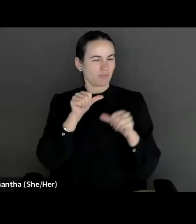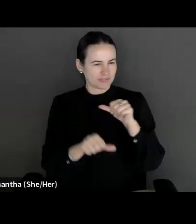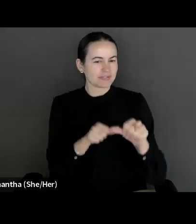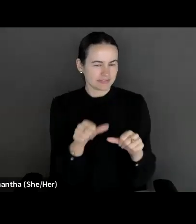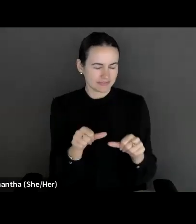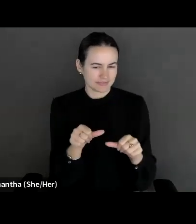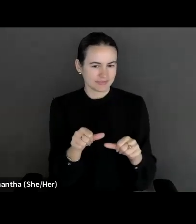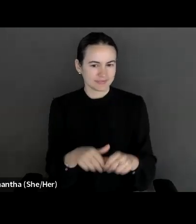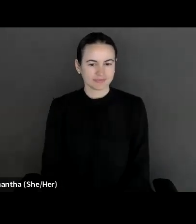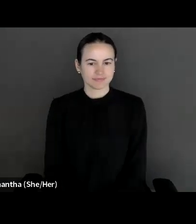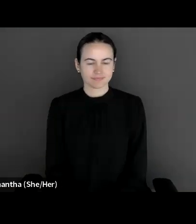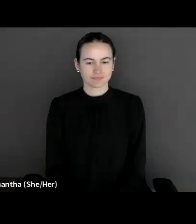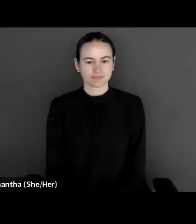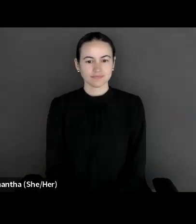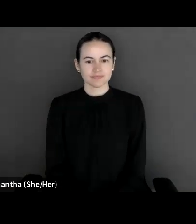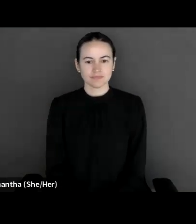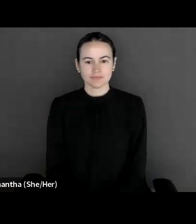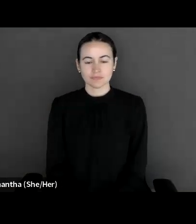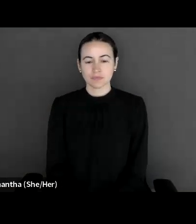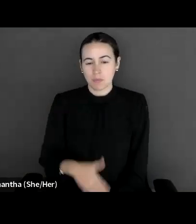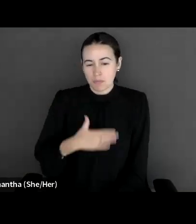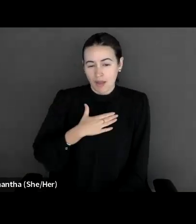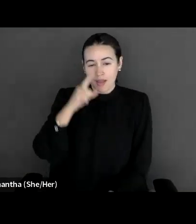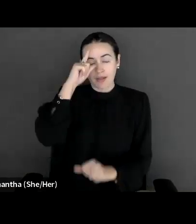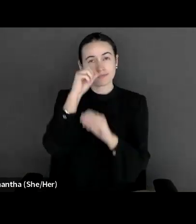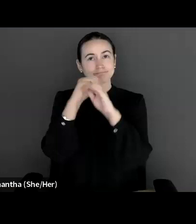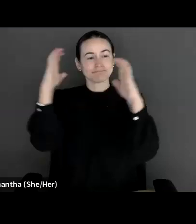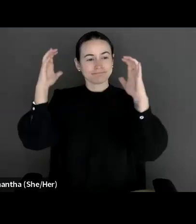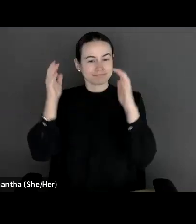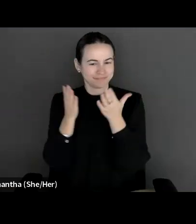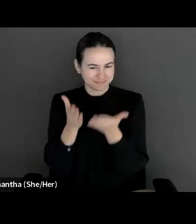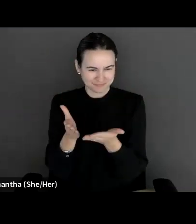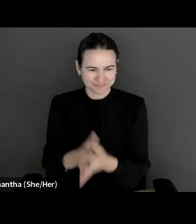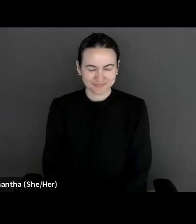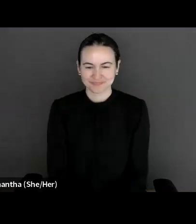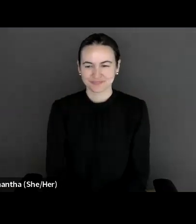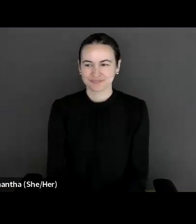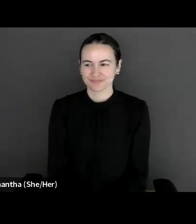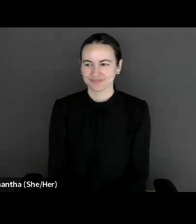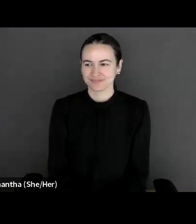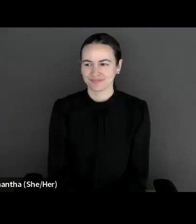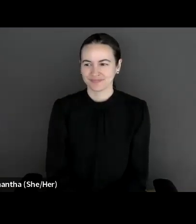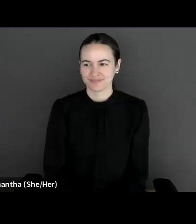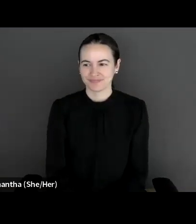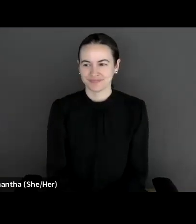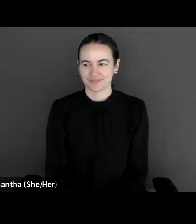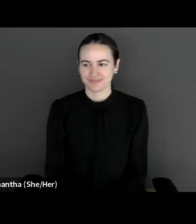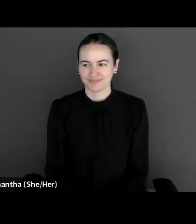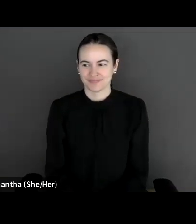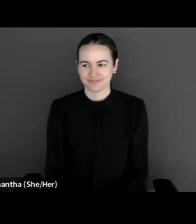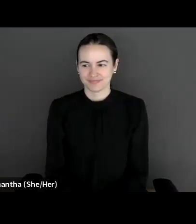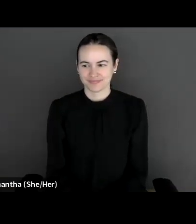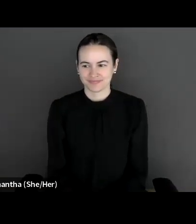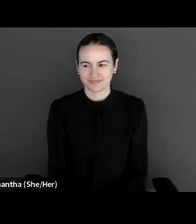what I think it could look like. So we should, when developing a rating scale,